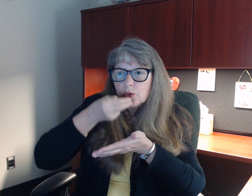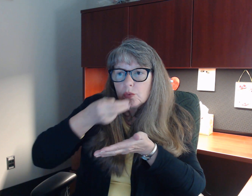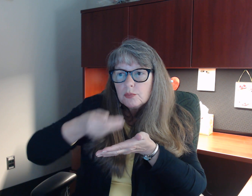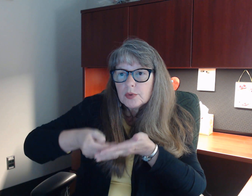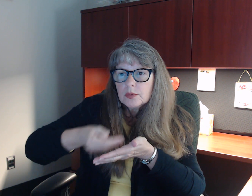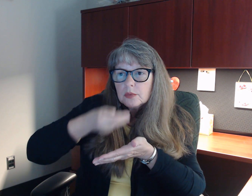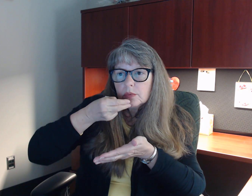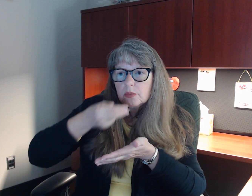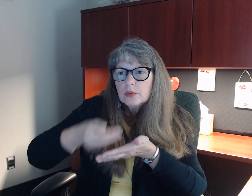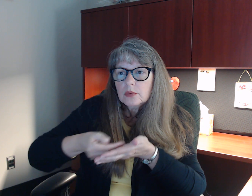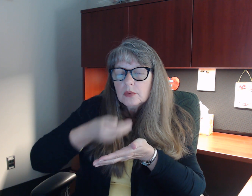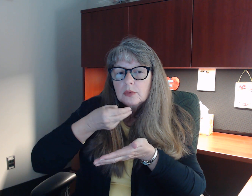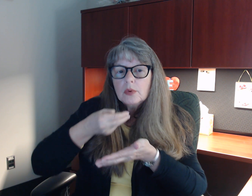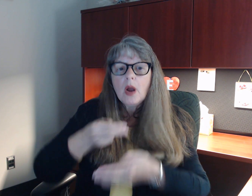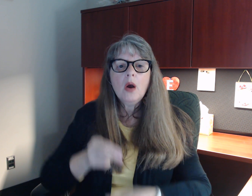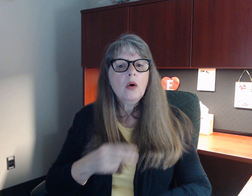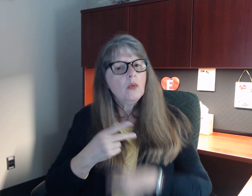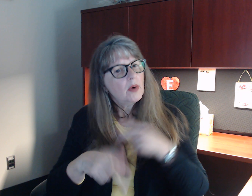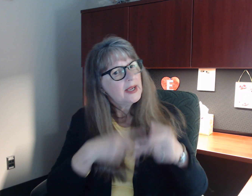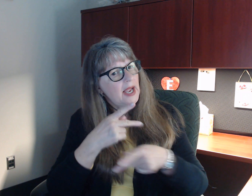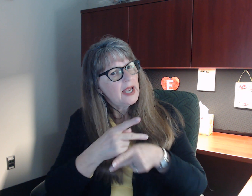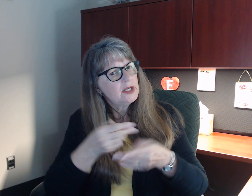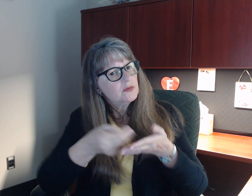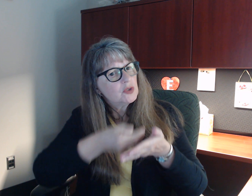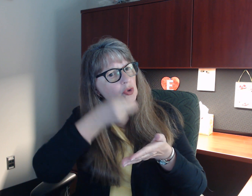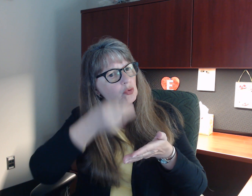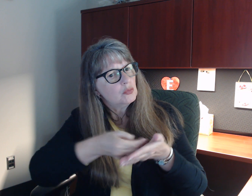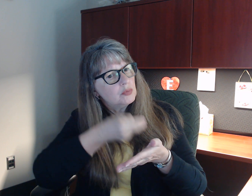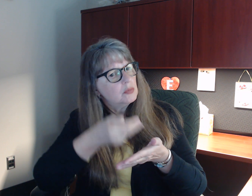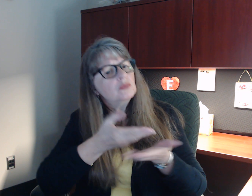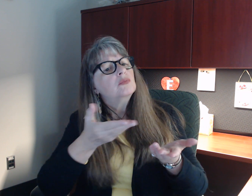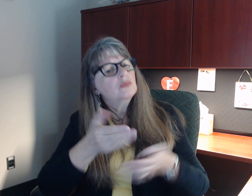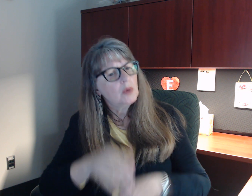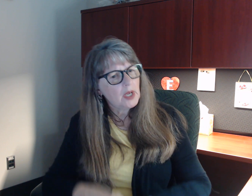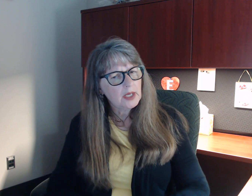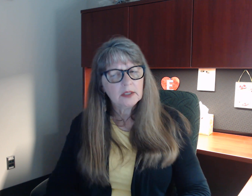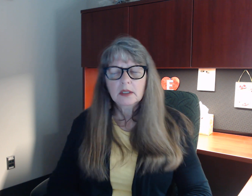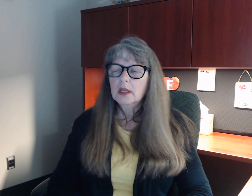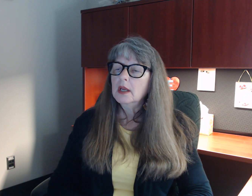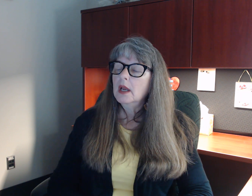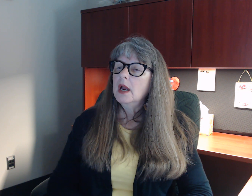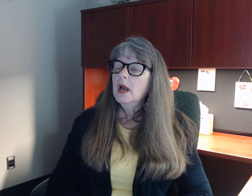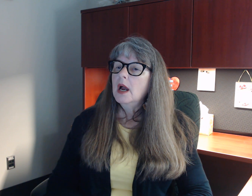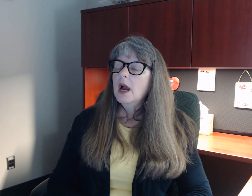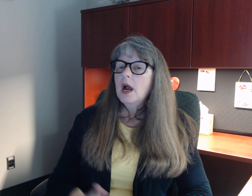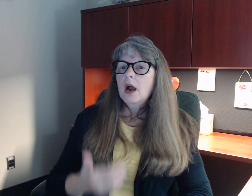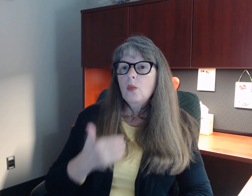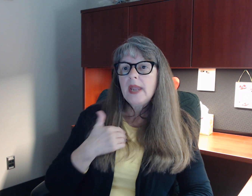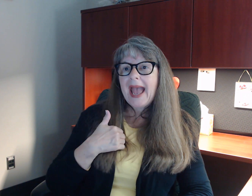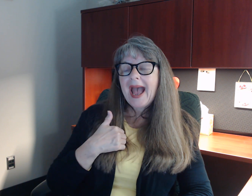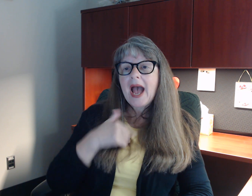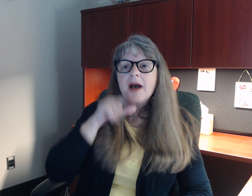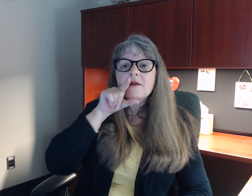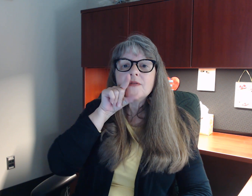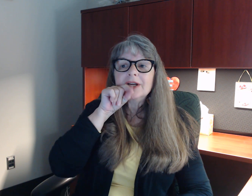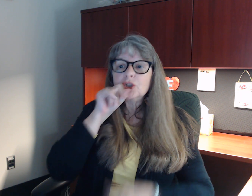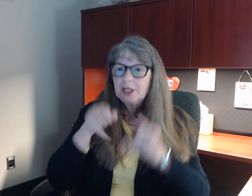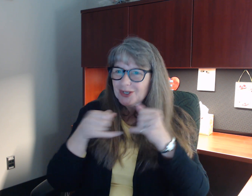soup. Oh, what kind of soup? What kind? We have chicken